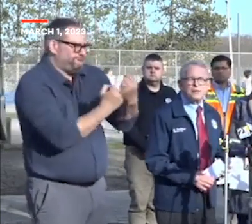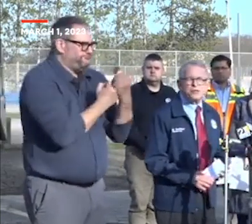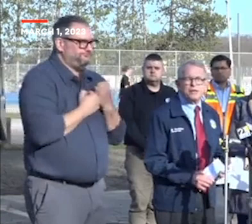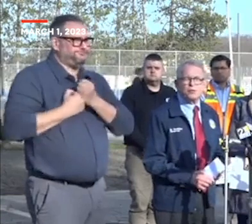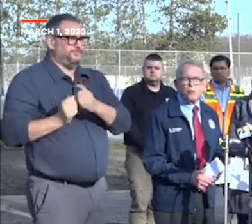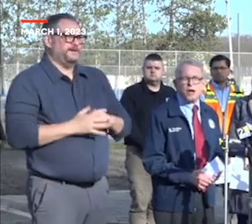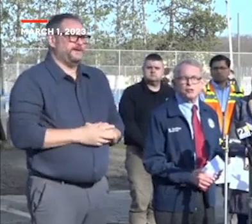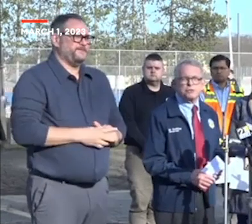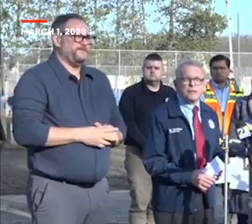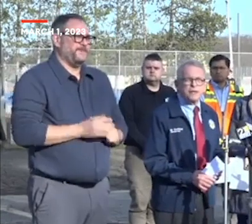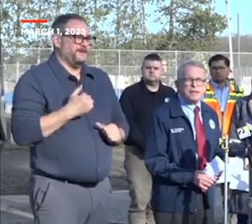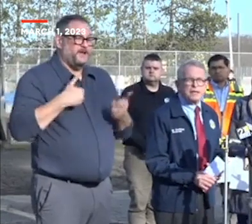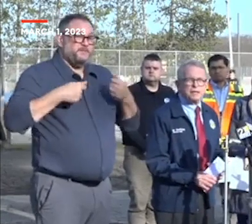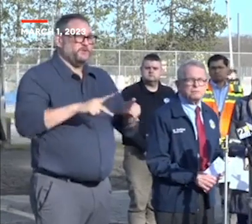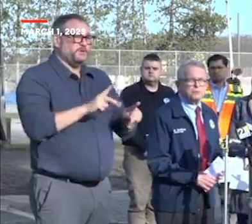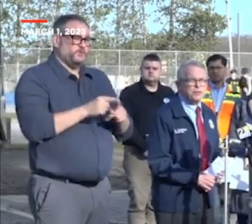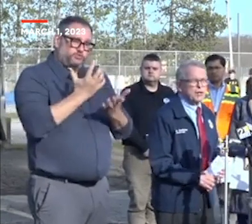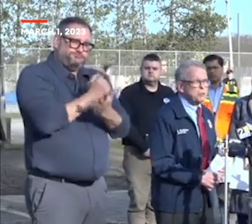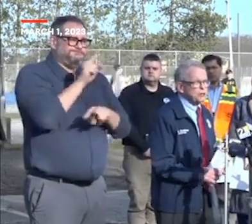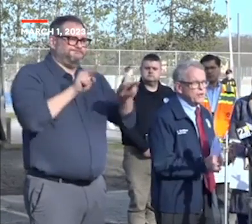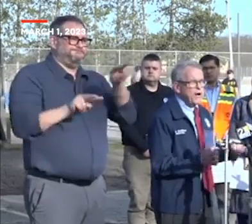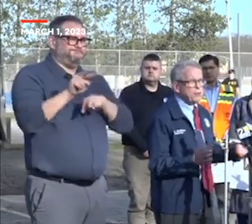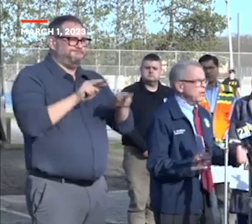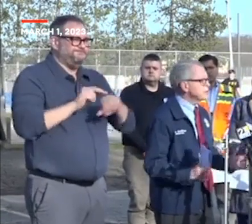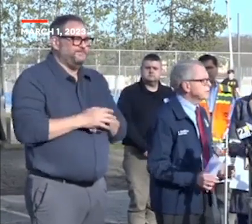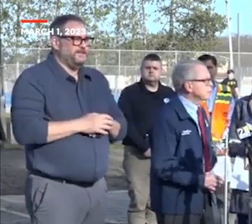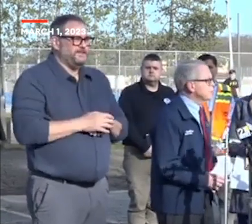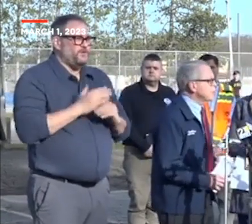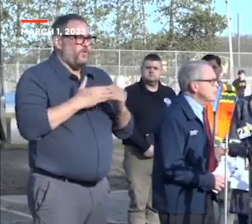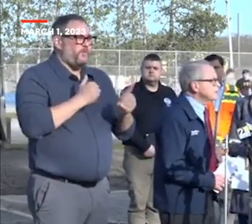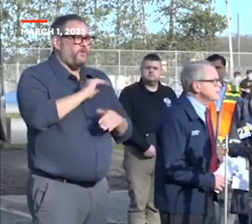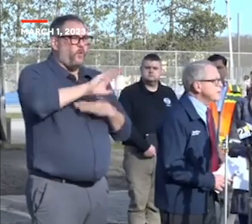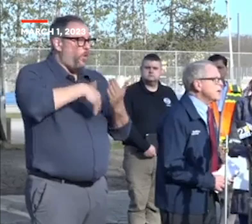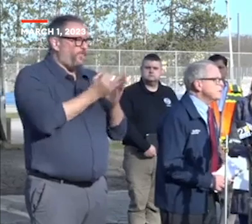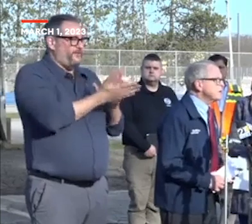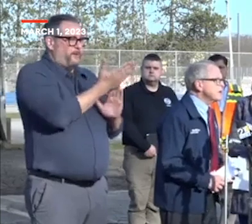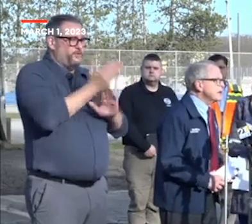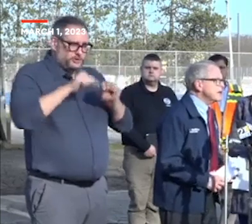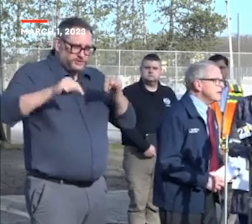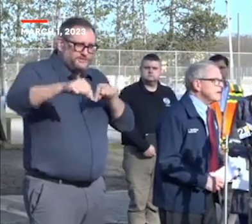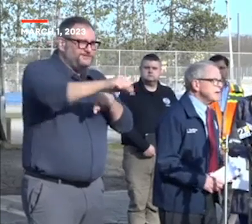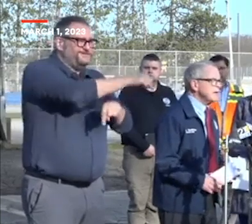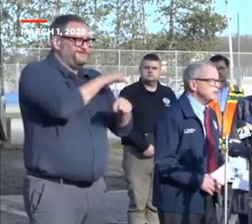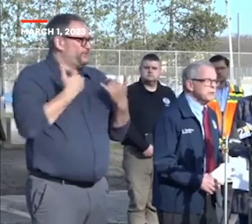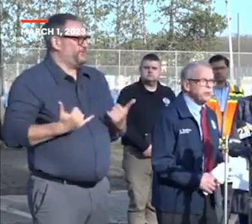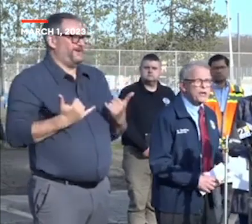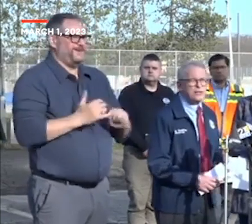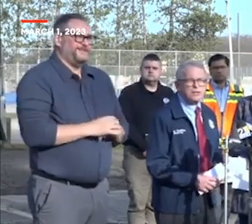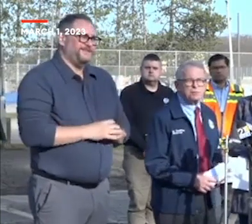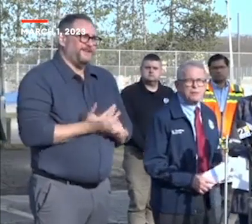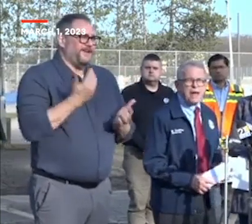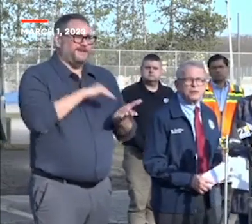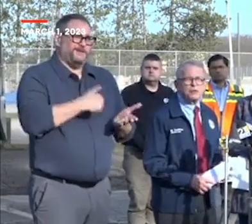We had the chance to watch really almost all the operations that are going on today. And again, I was